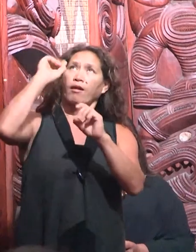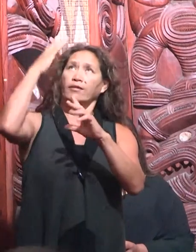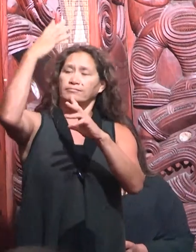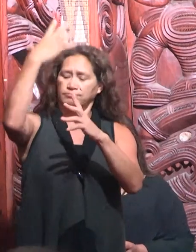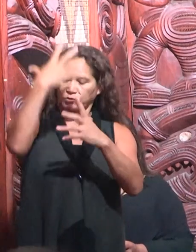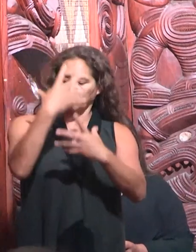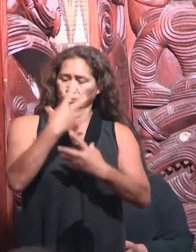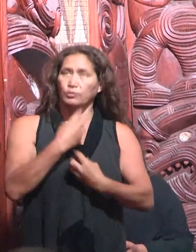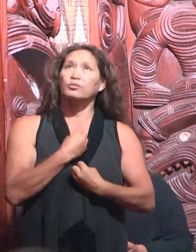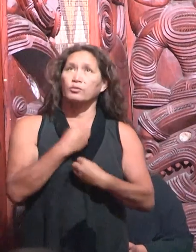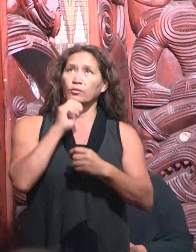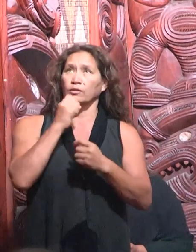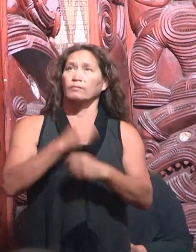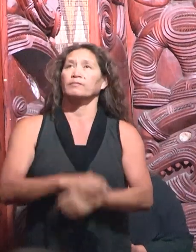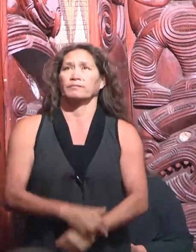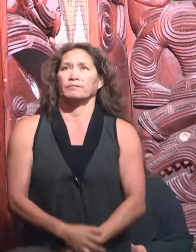roto I a koutou.